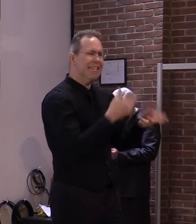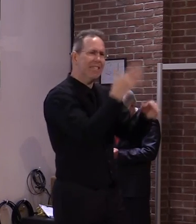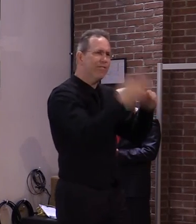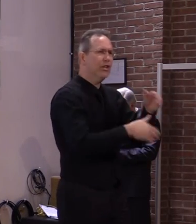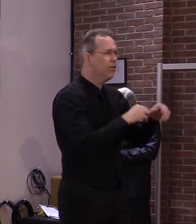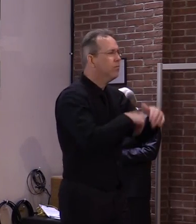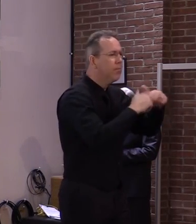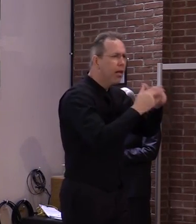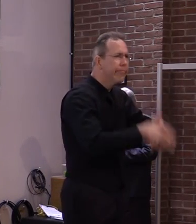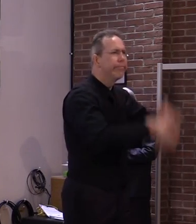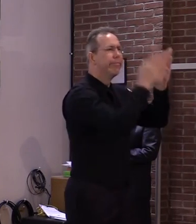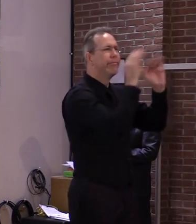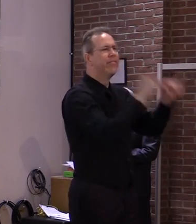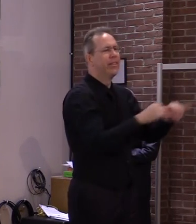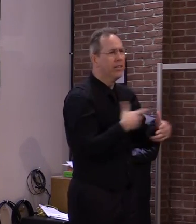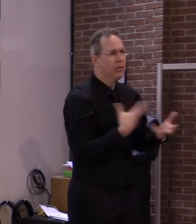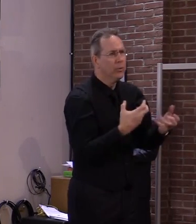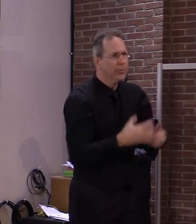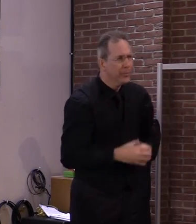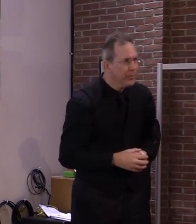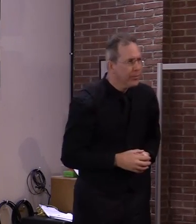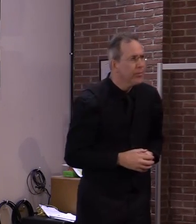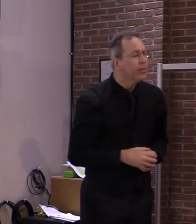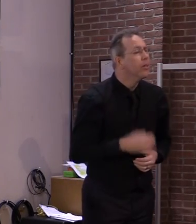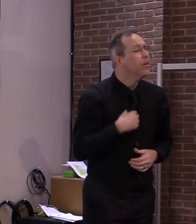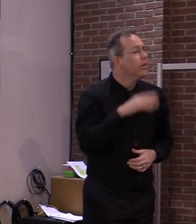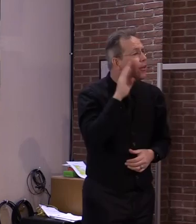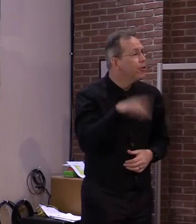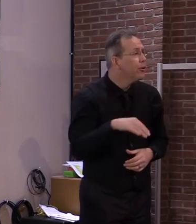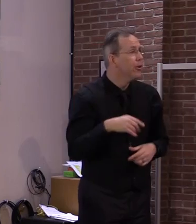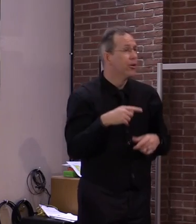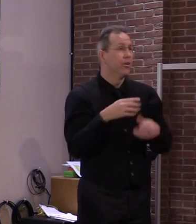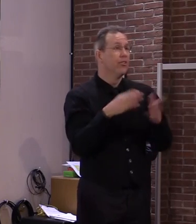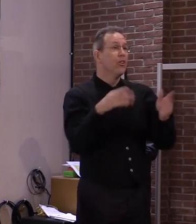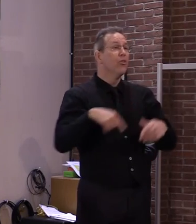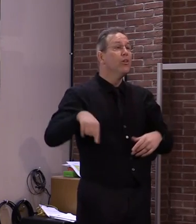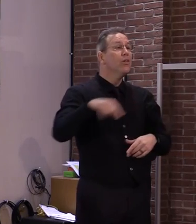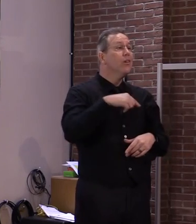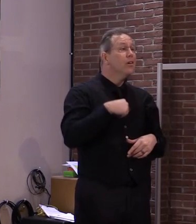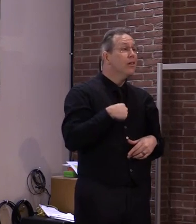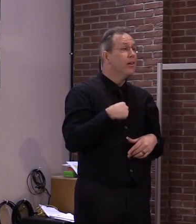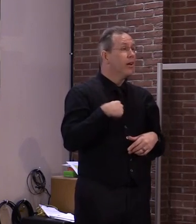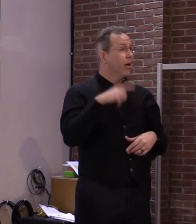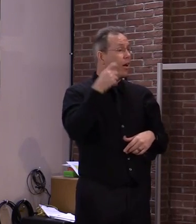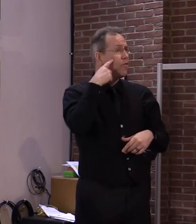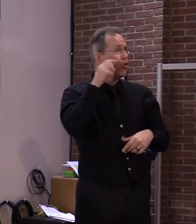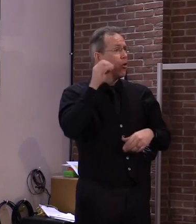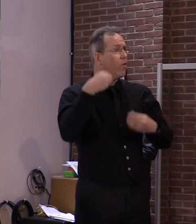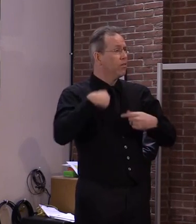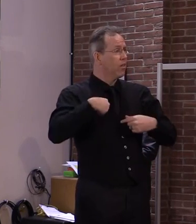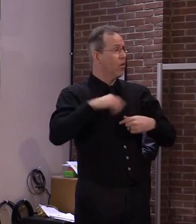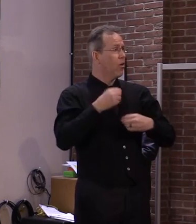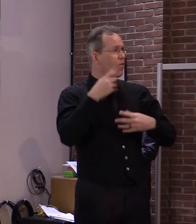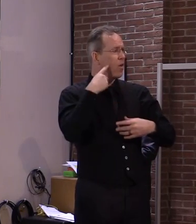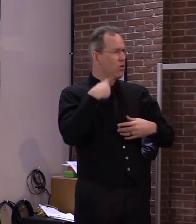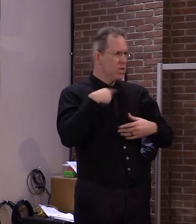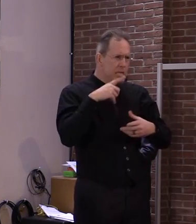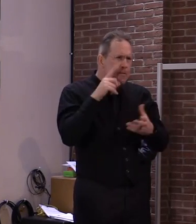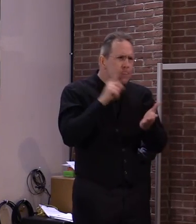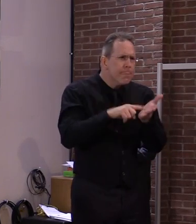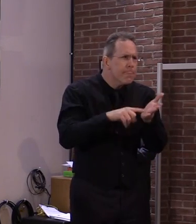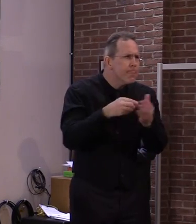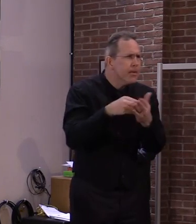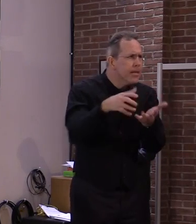activity in Vermont with some of the initiatives that we put forward in our infrastructure package